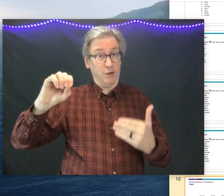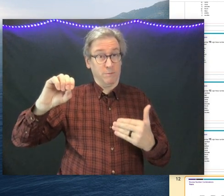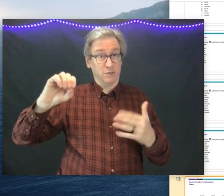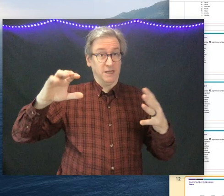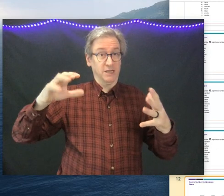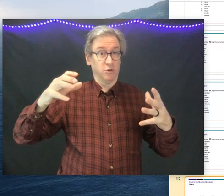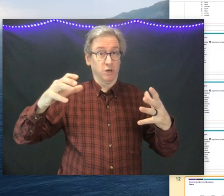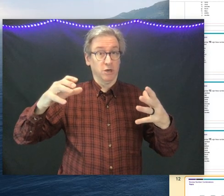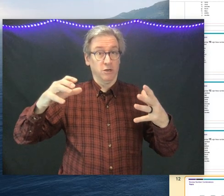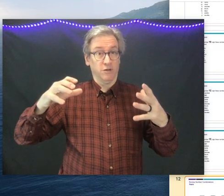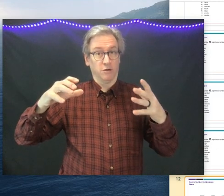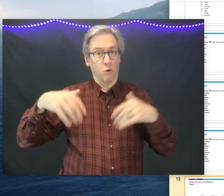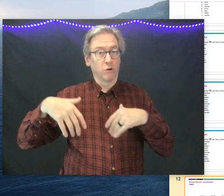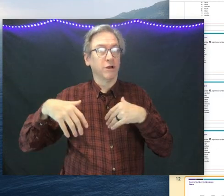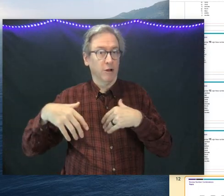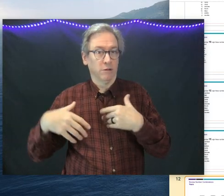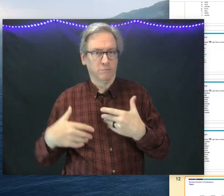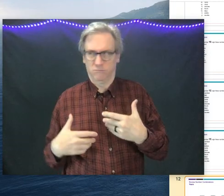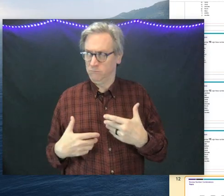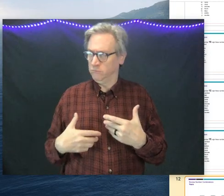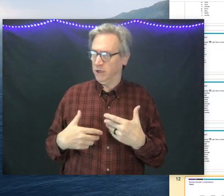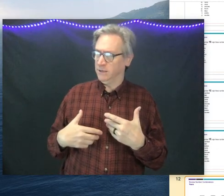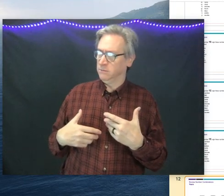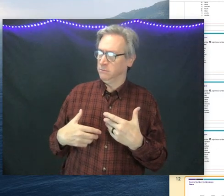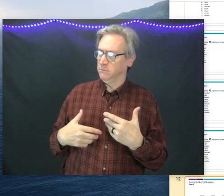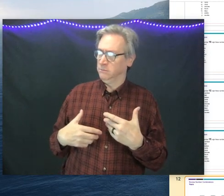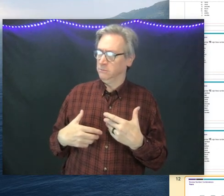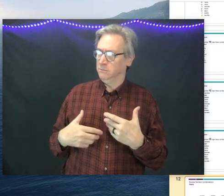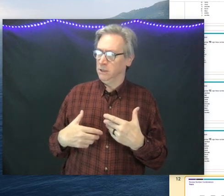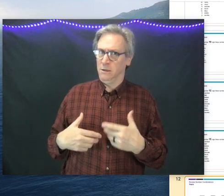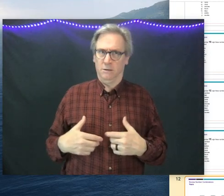cardinal numbers, because they're ordinal, right?